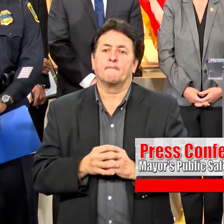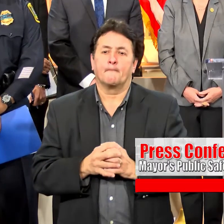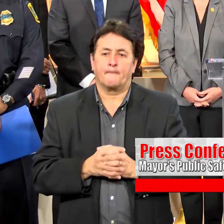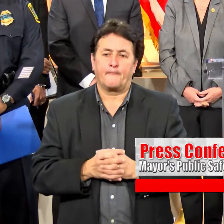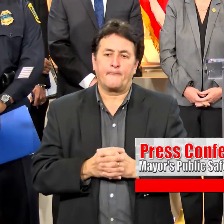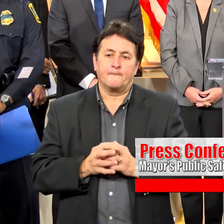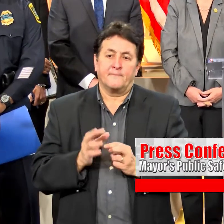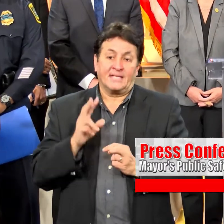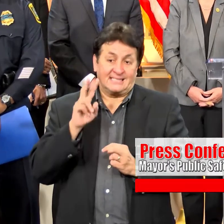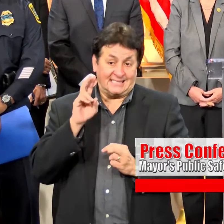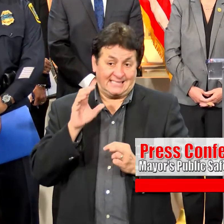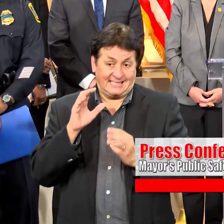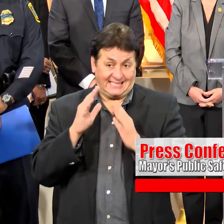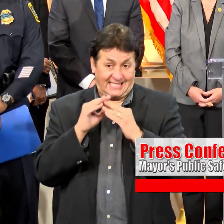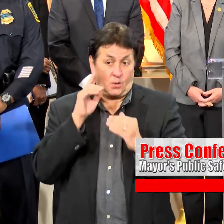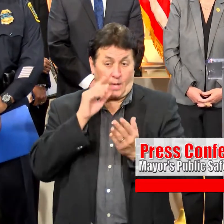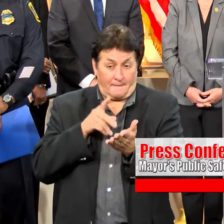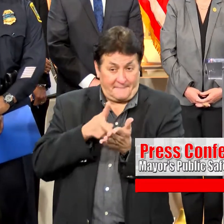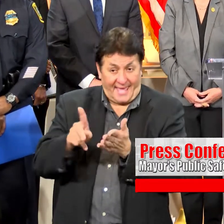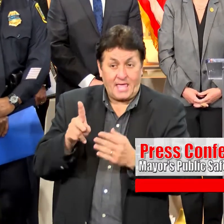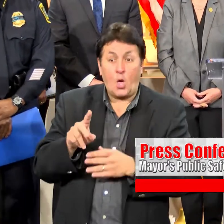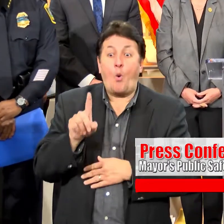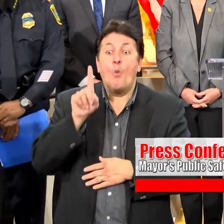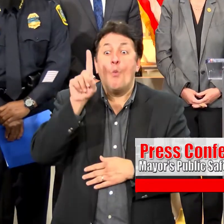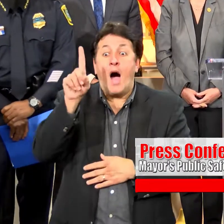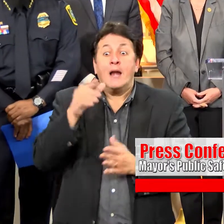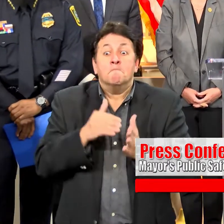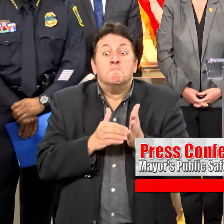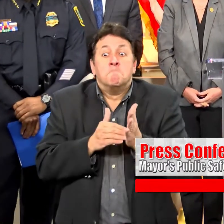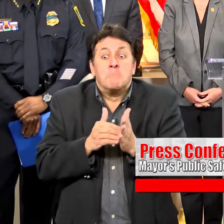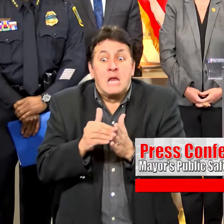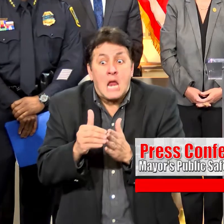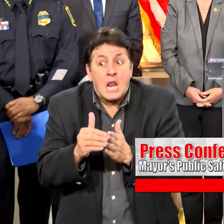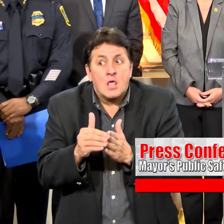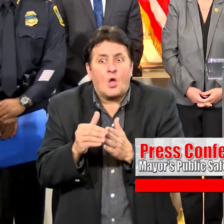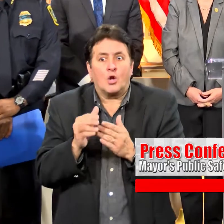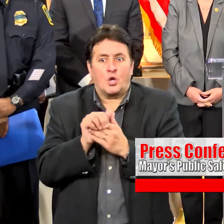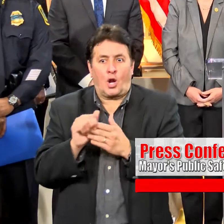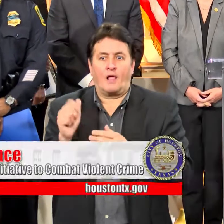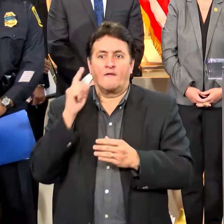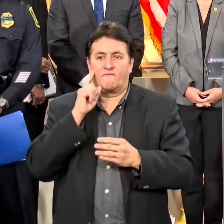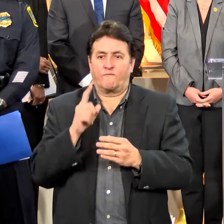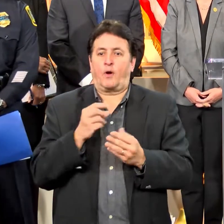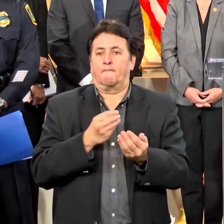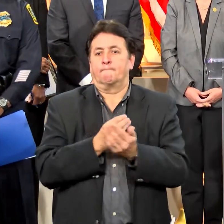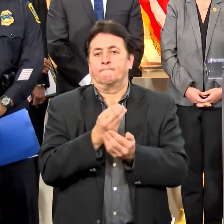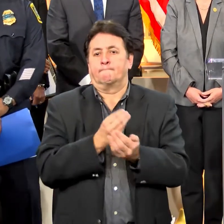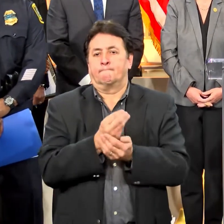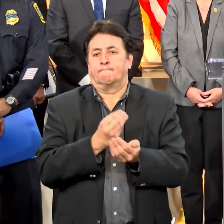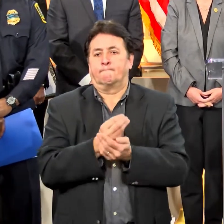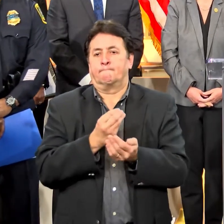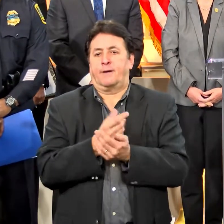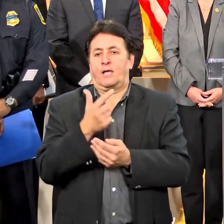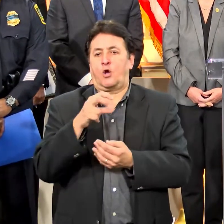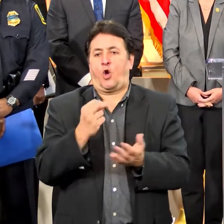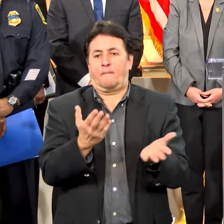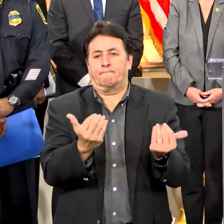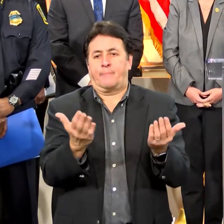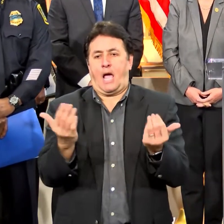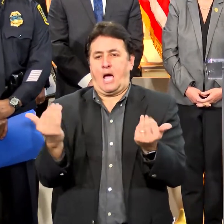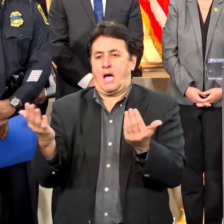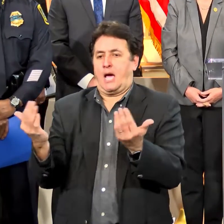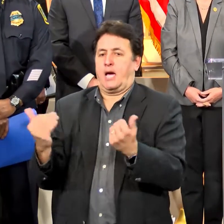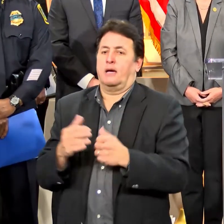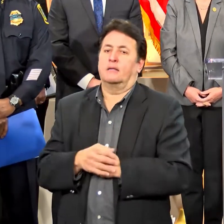gun buyback initiative to remove more illegal or unwanted firearms from the streets that could ultimately be used